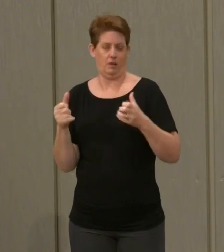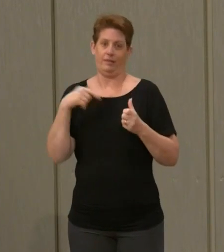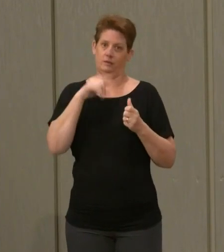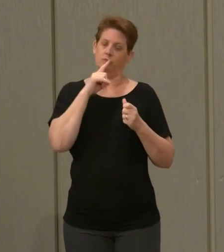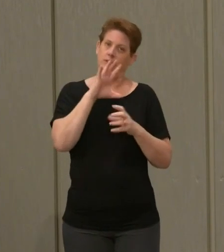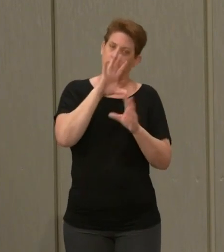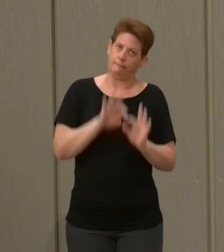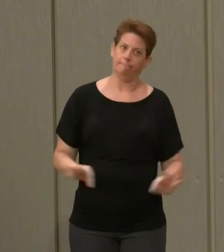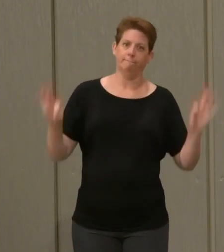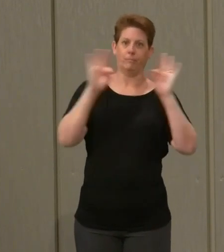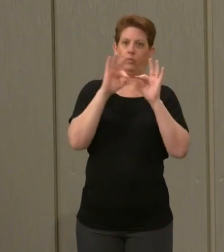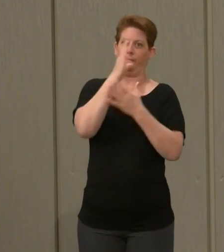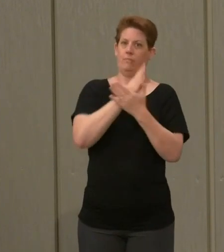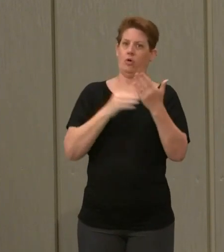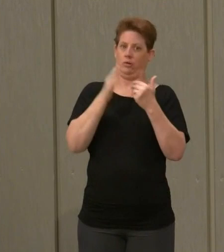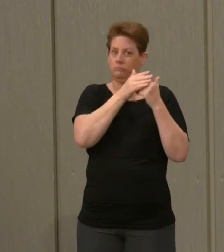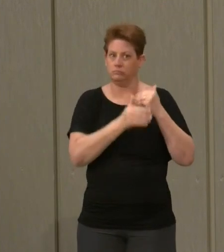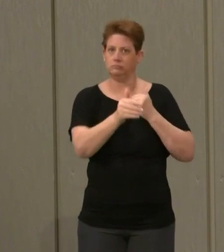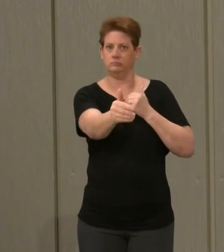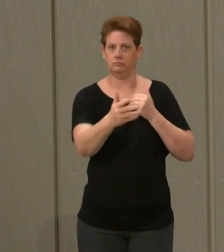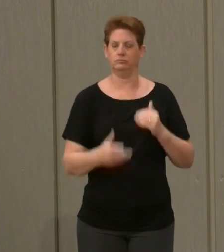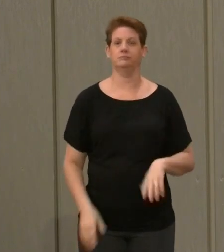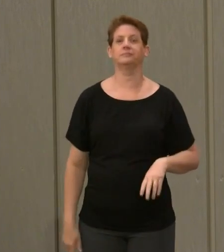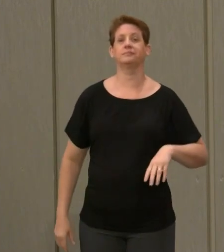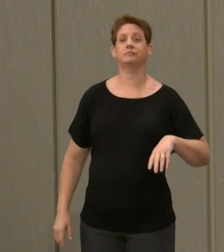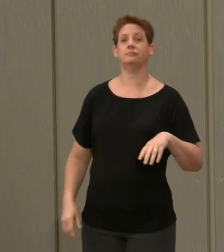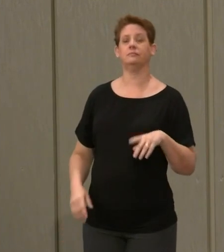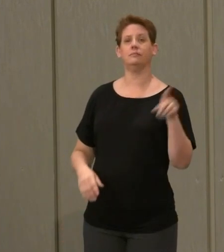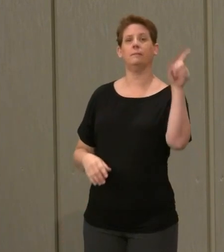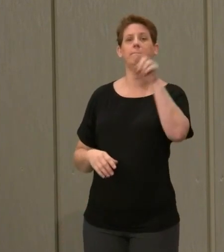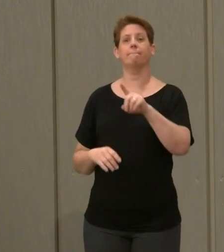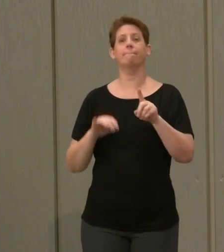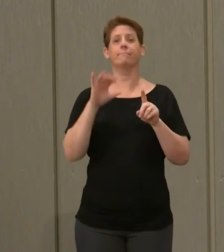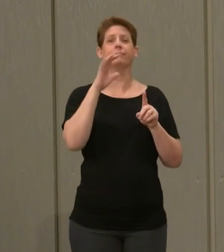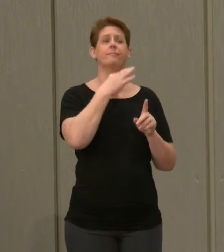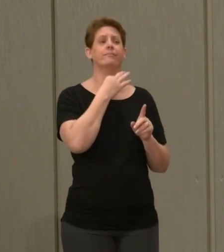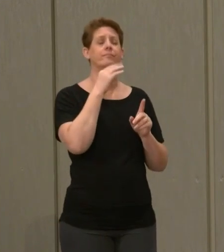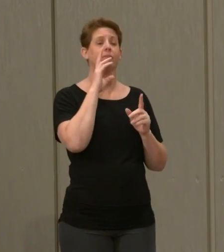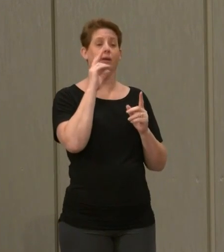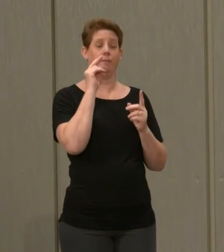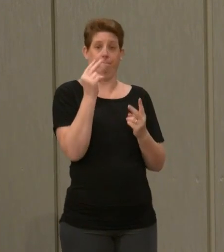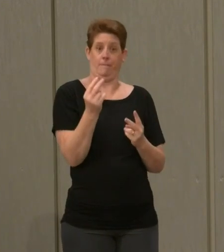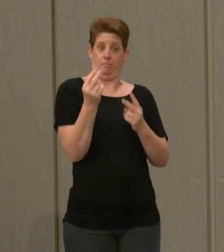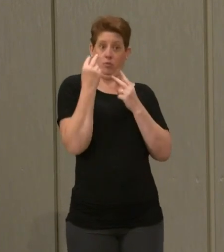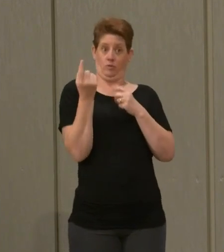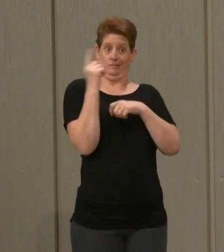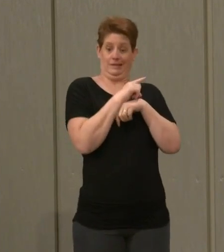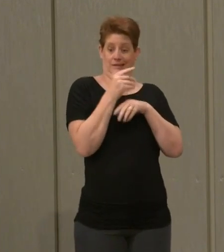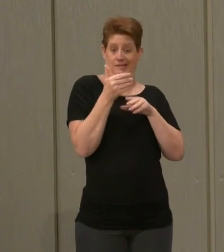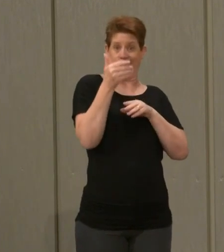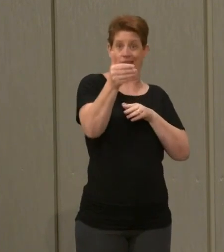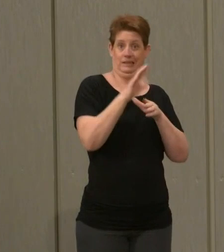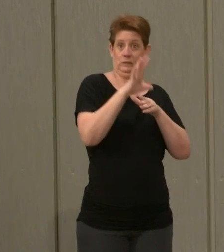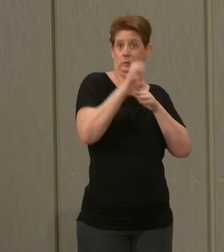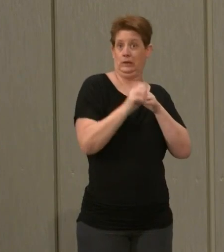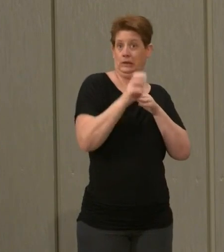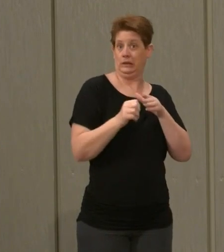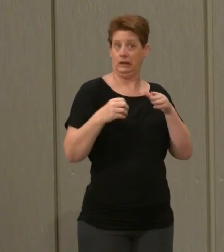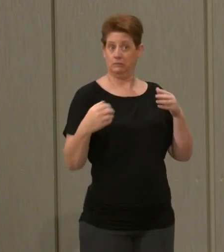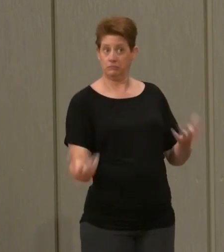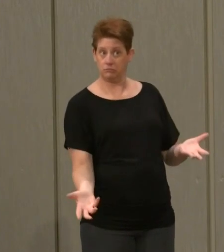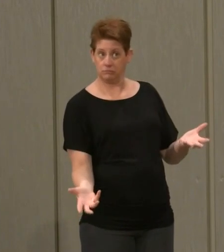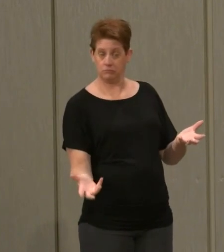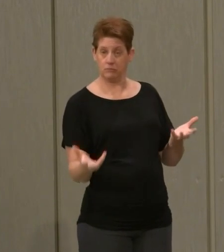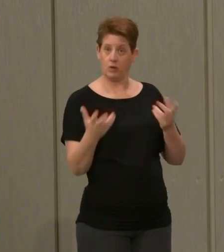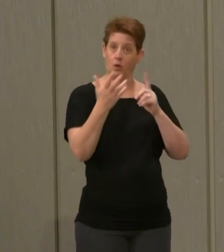forward, and we're looking forward to that. Governor, with Memorial Day next weekend, what's your thoughts on those hotels